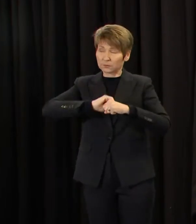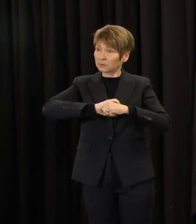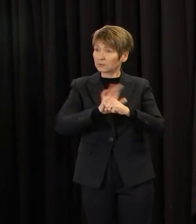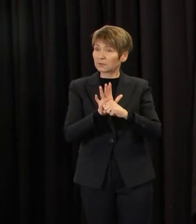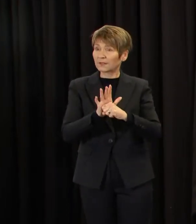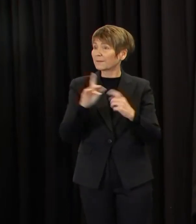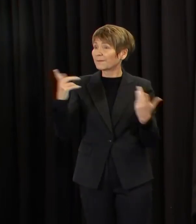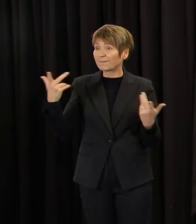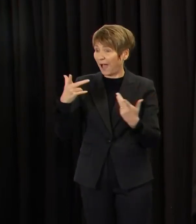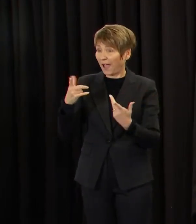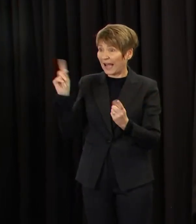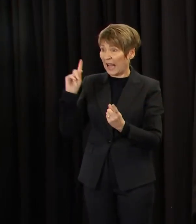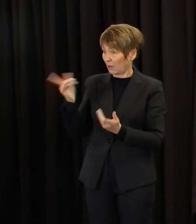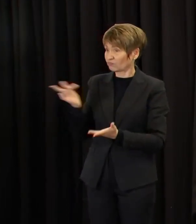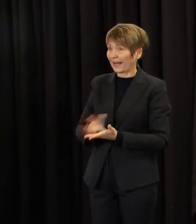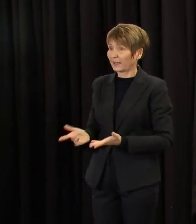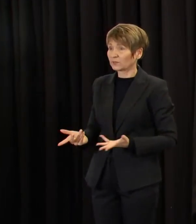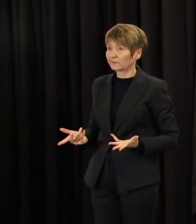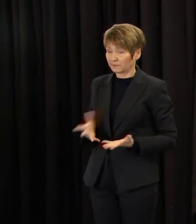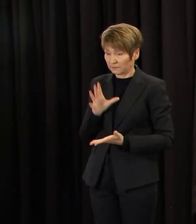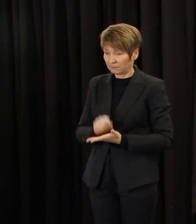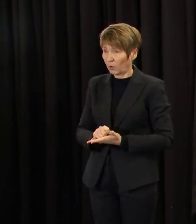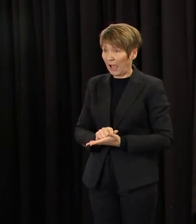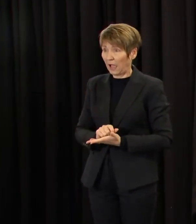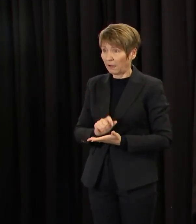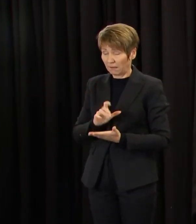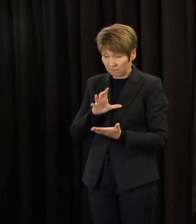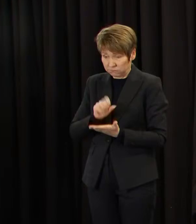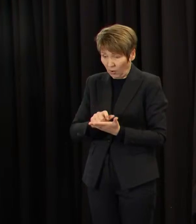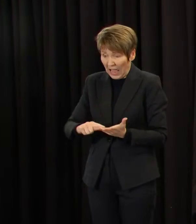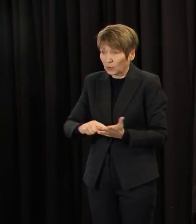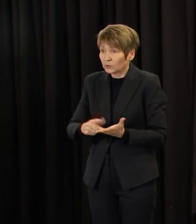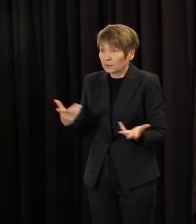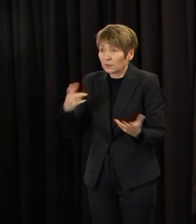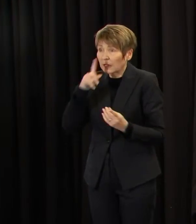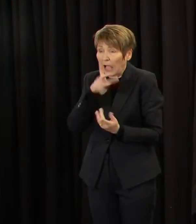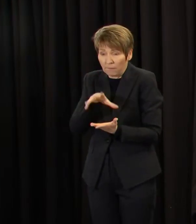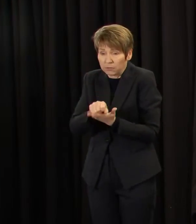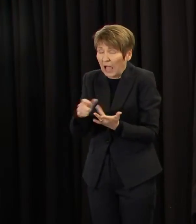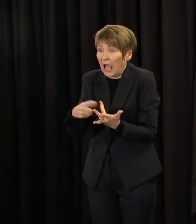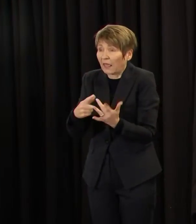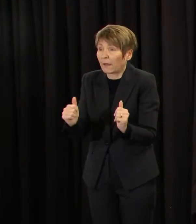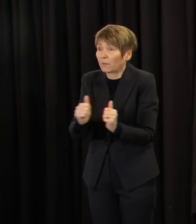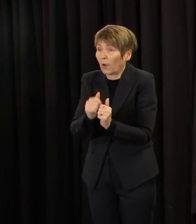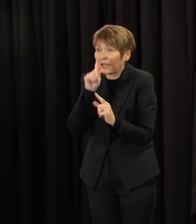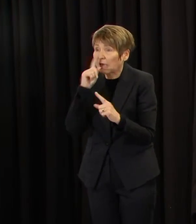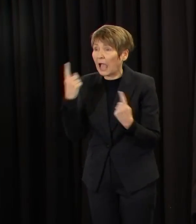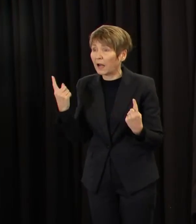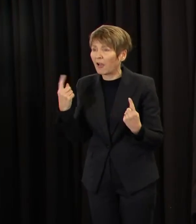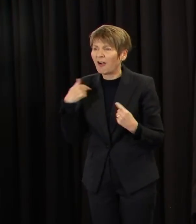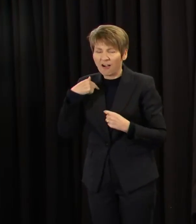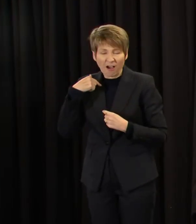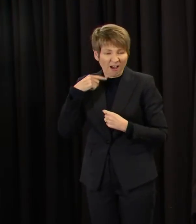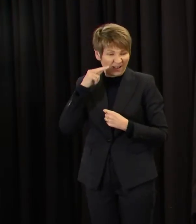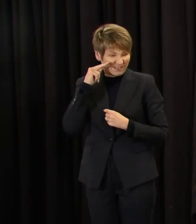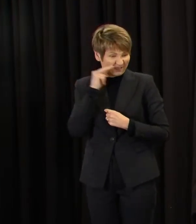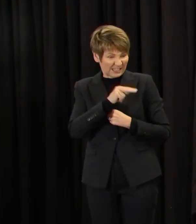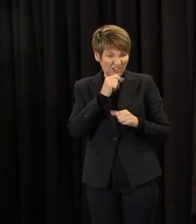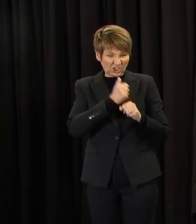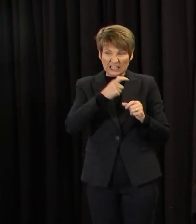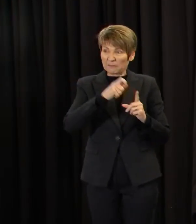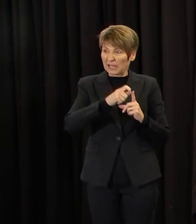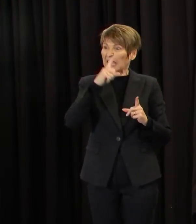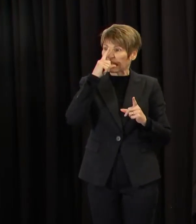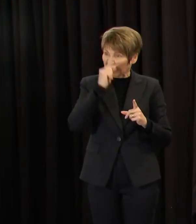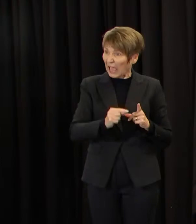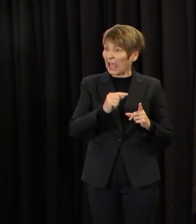booked out all the supply we've got now. We need more supply to keep that vaccination programme going. I know that the GP practices can do more vaccination. I know our state